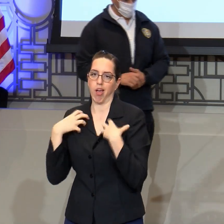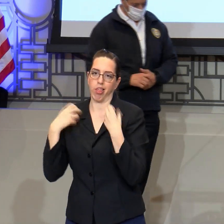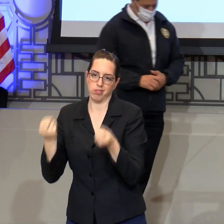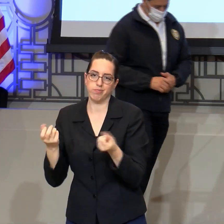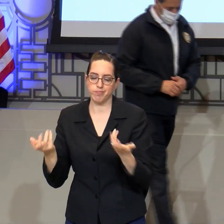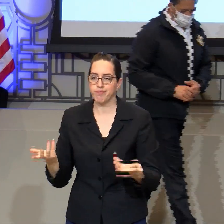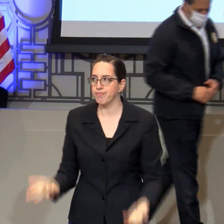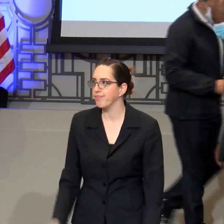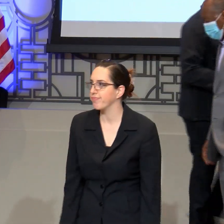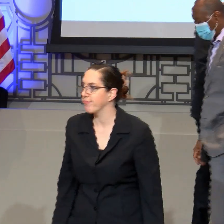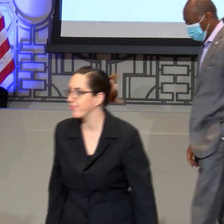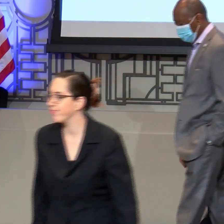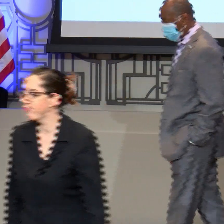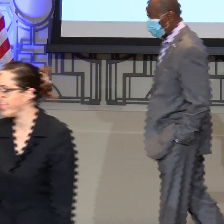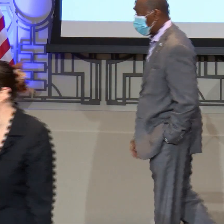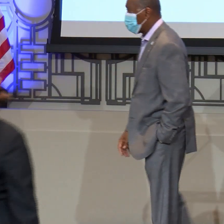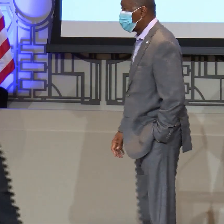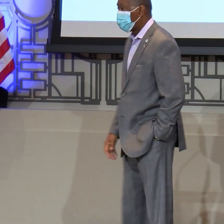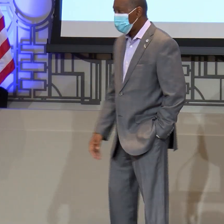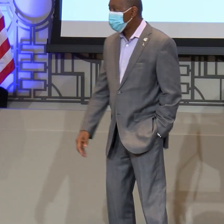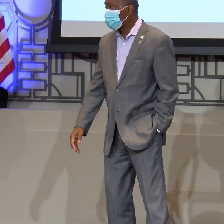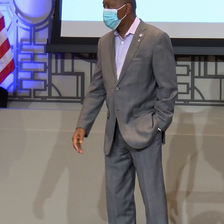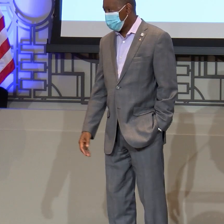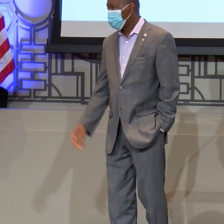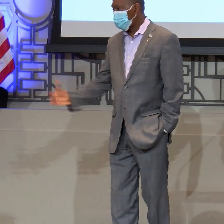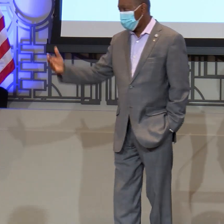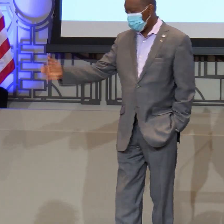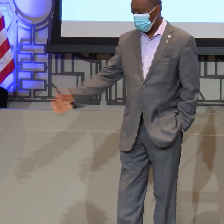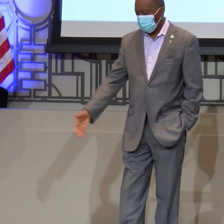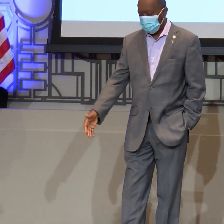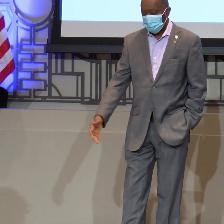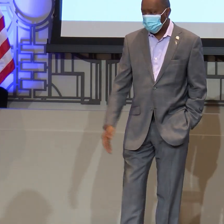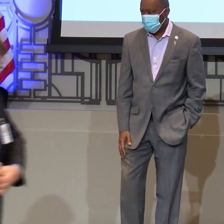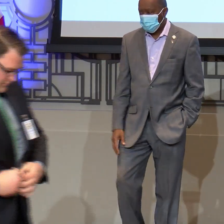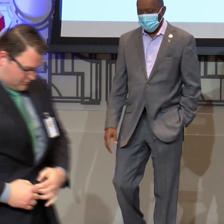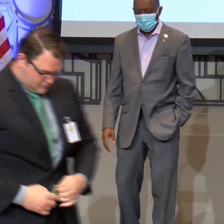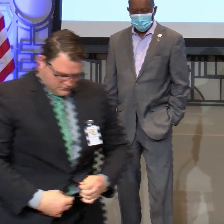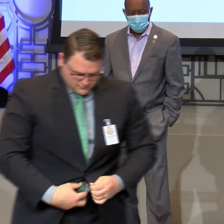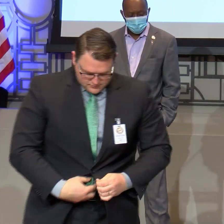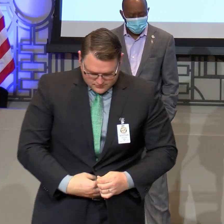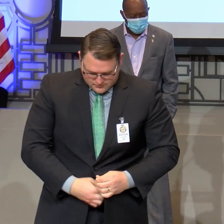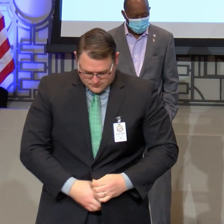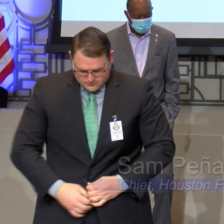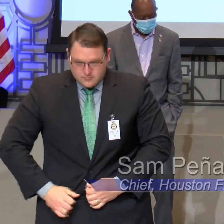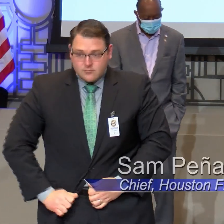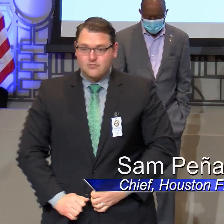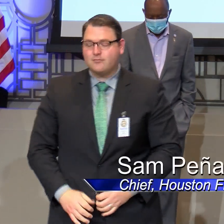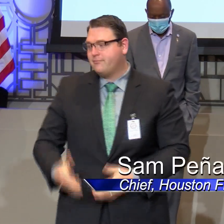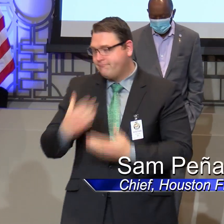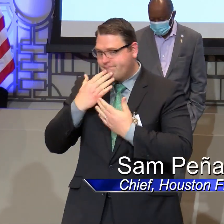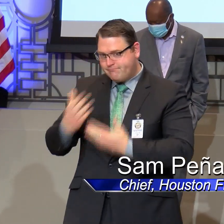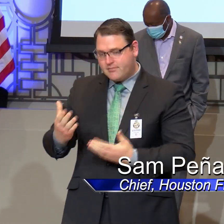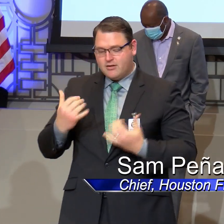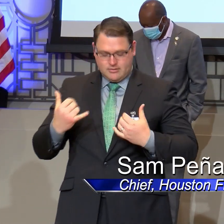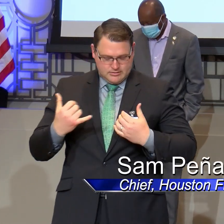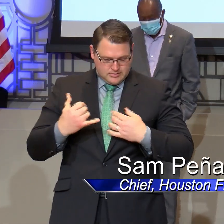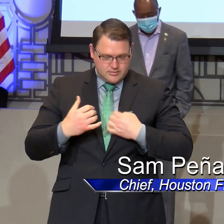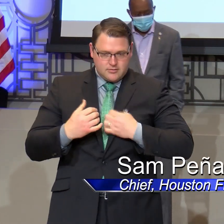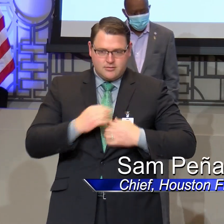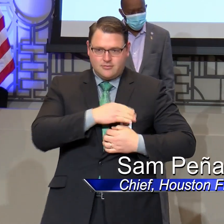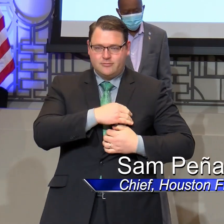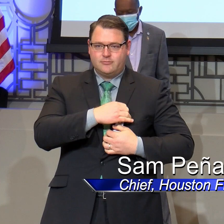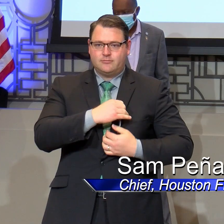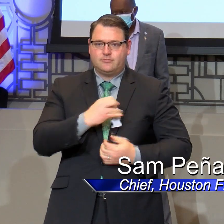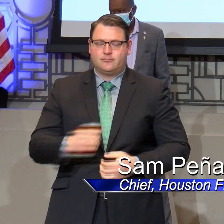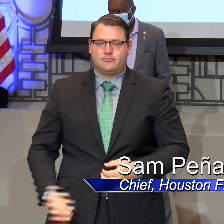Chief Pena. Thank you, Mayor. Thank you, Mayor. So I want to start my report by providing some positive,